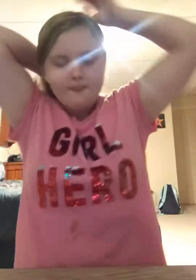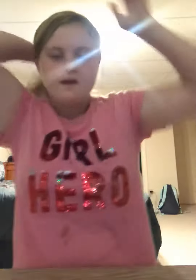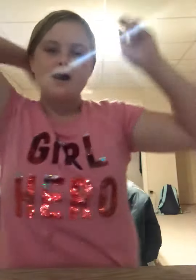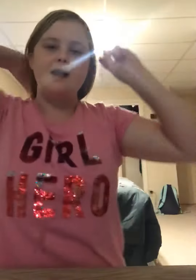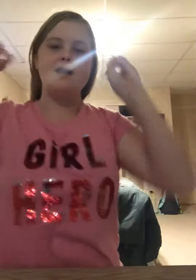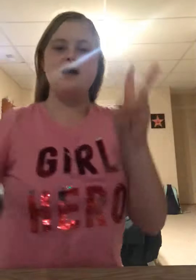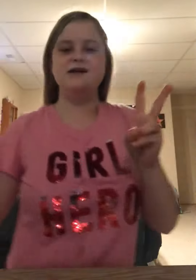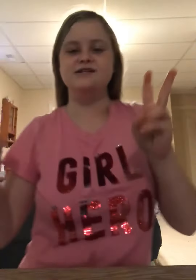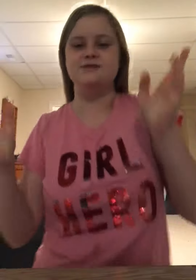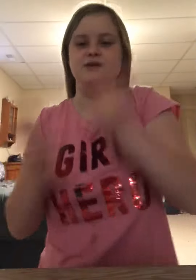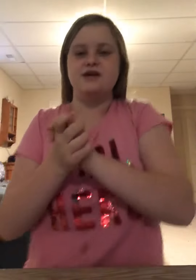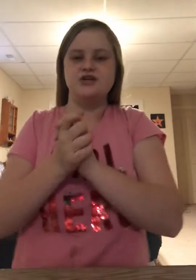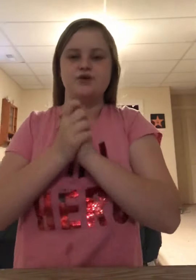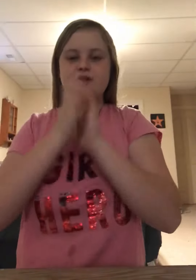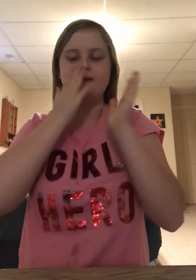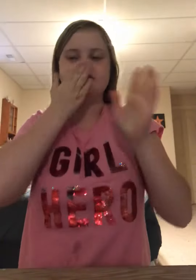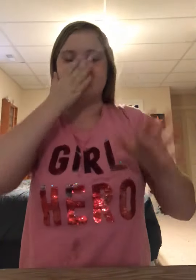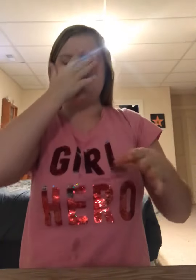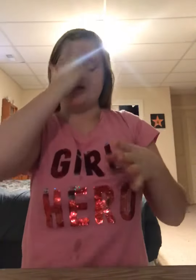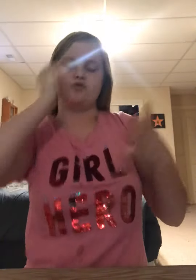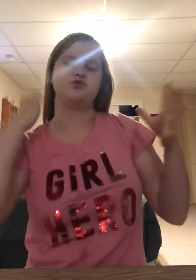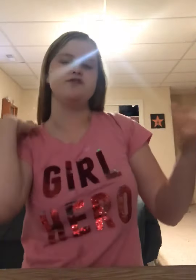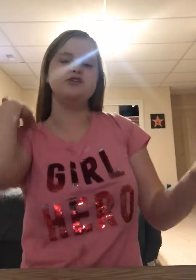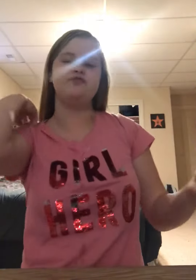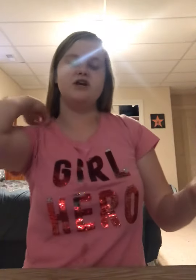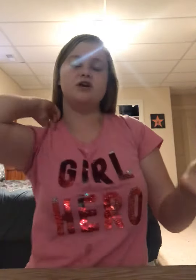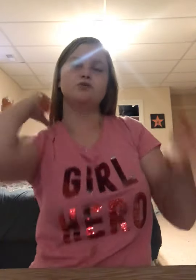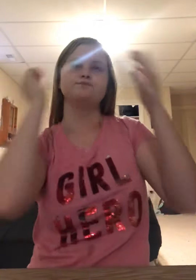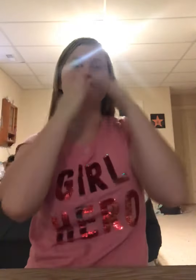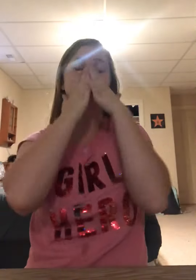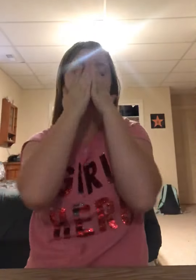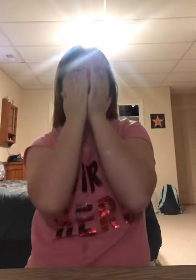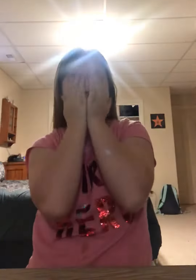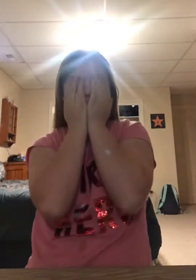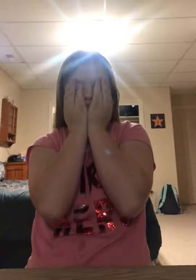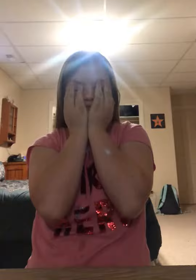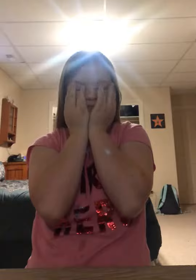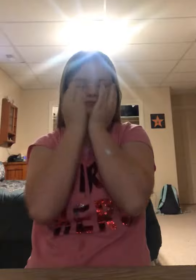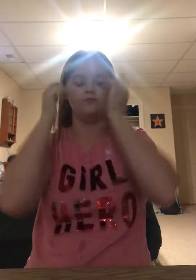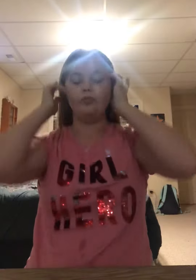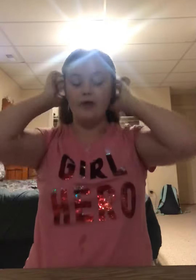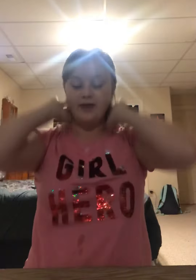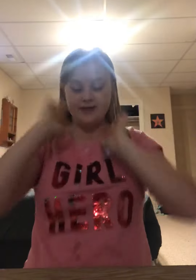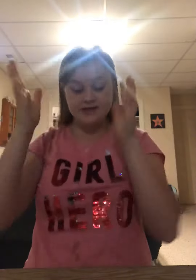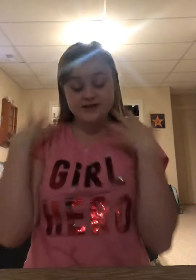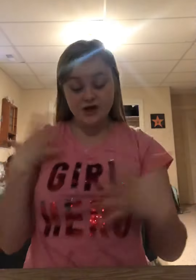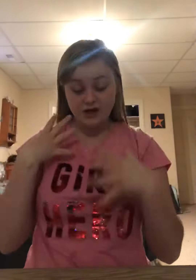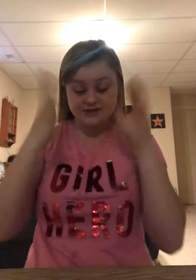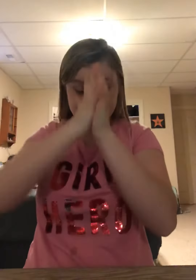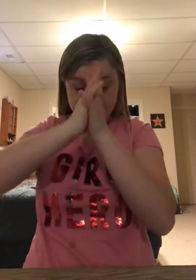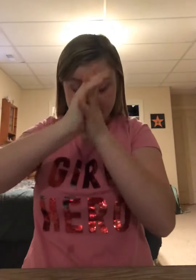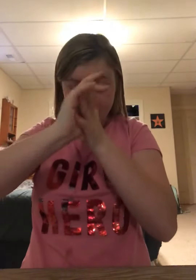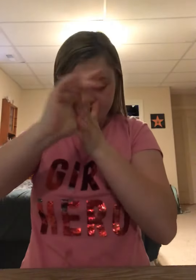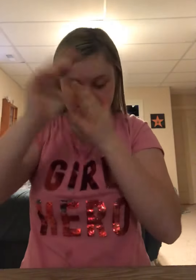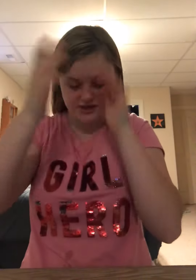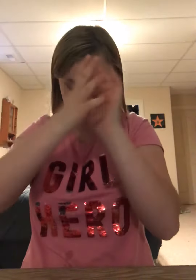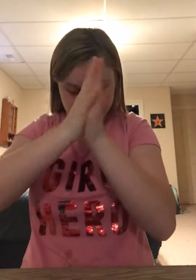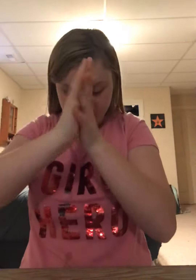Hi guys, it's me and please you're welcome back to my channel. So this video, um, is not a it gets real